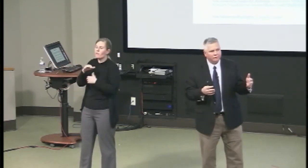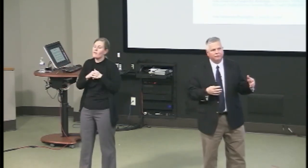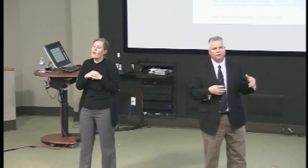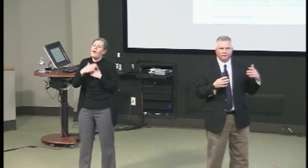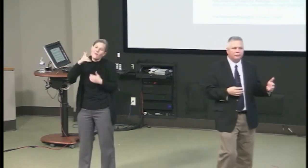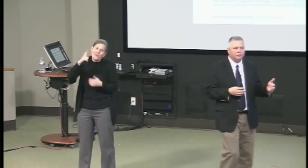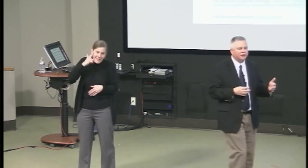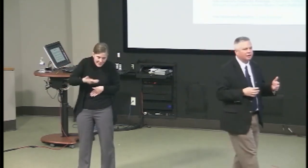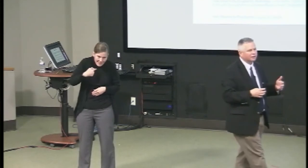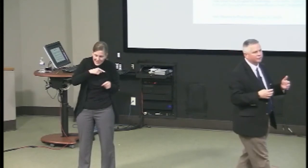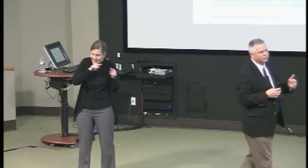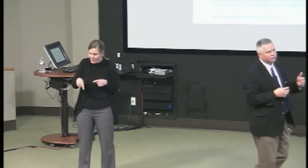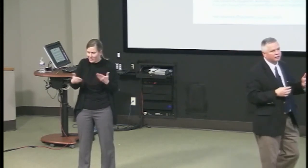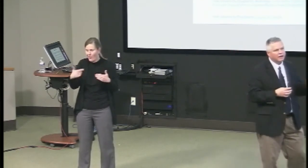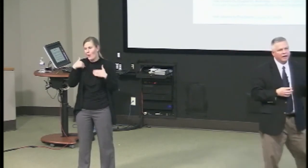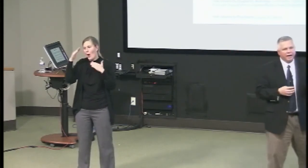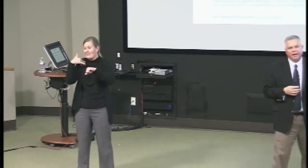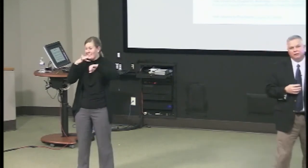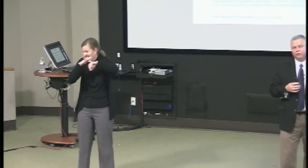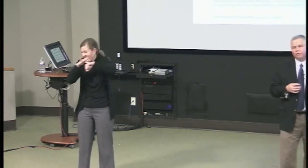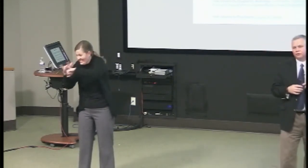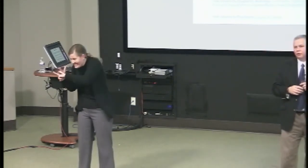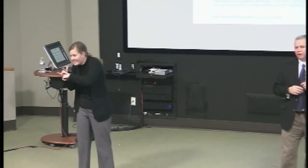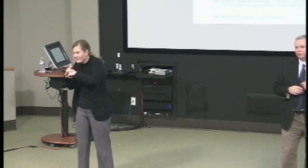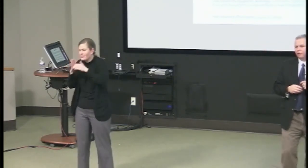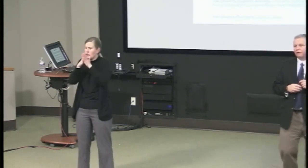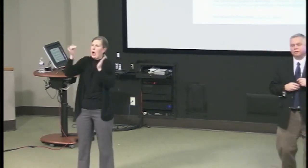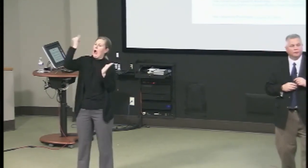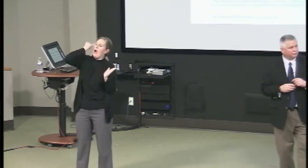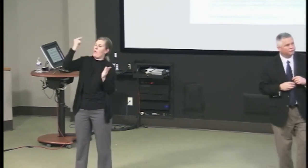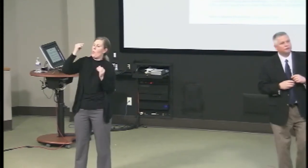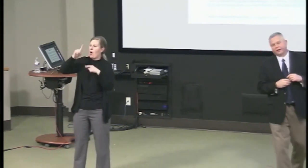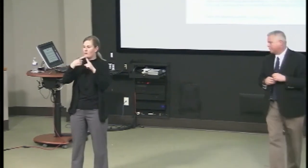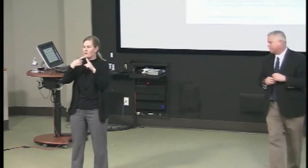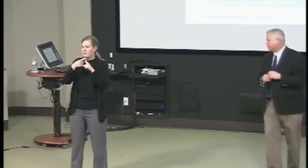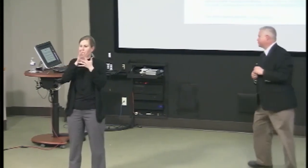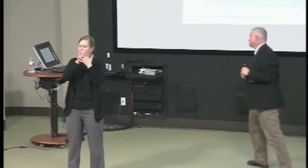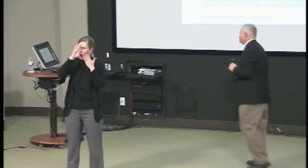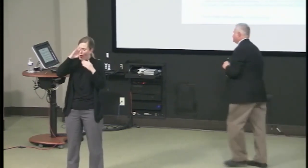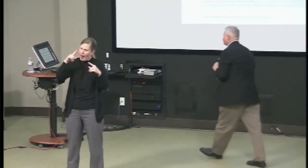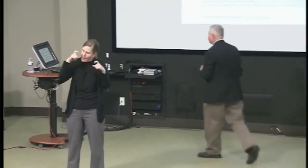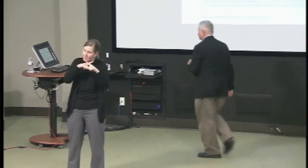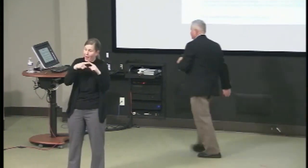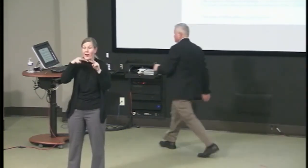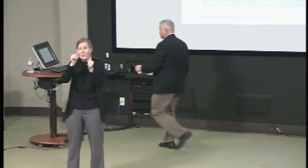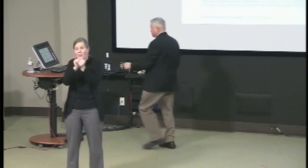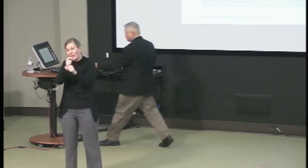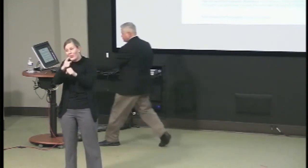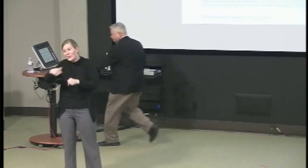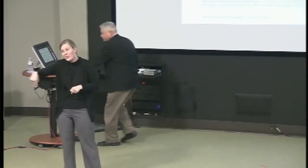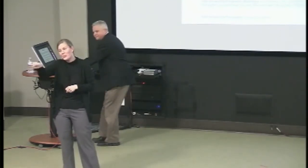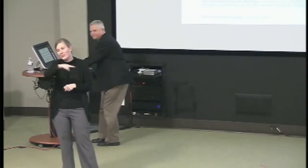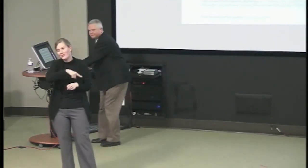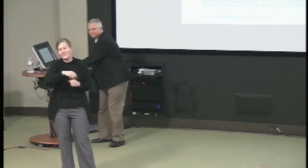little bit of an overview of a complicated literature, and I look forward to working with all of you in the future. Thank you very much.